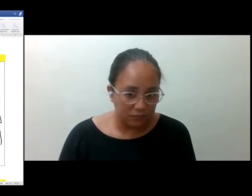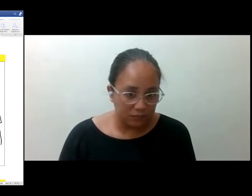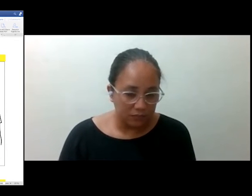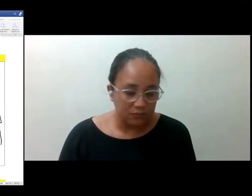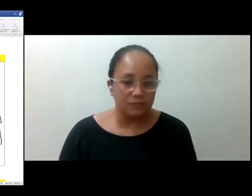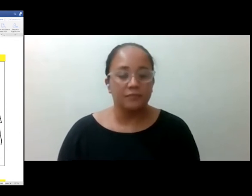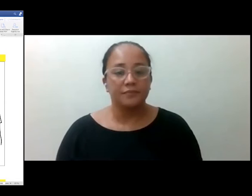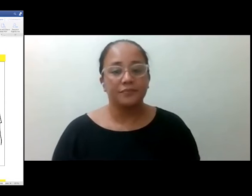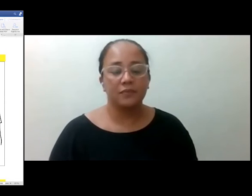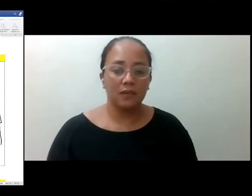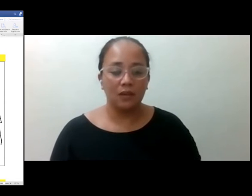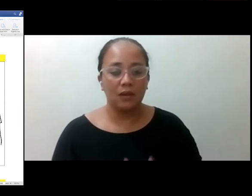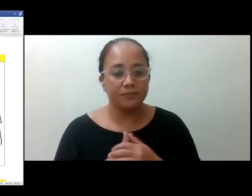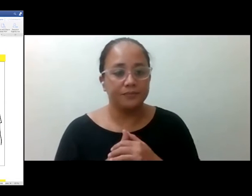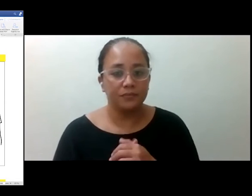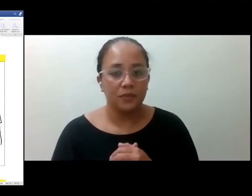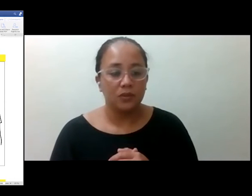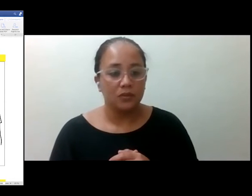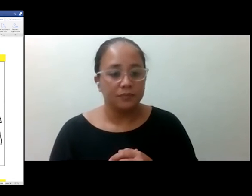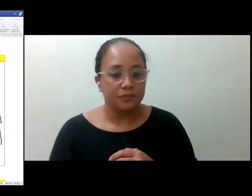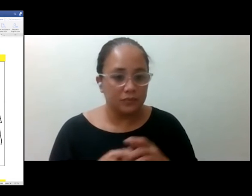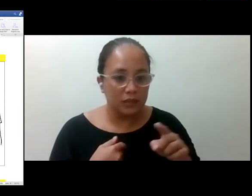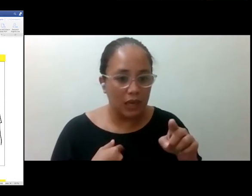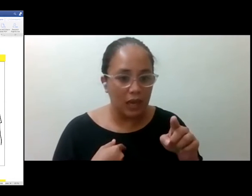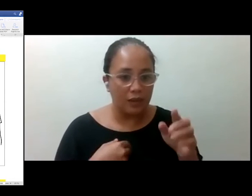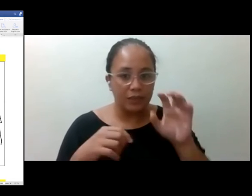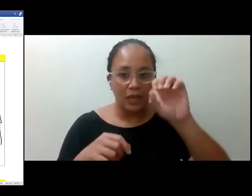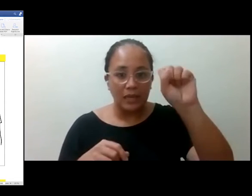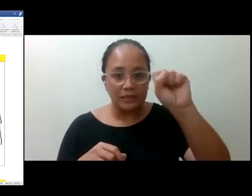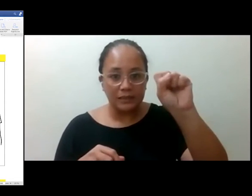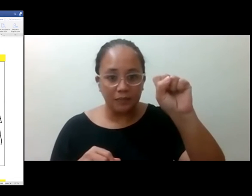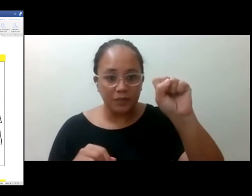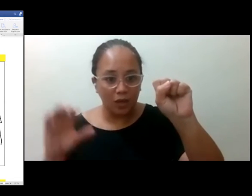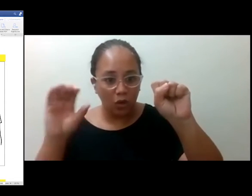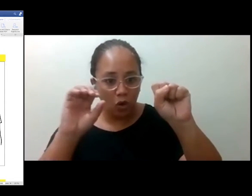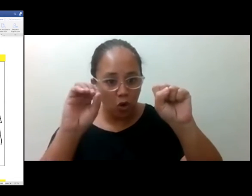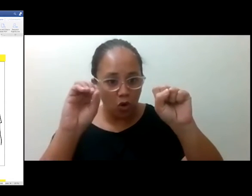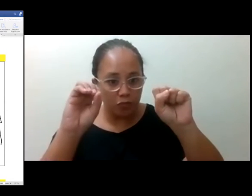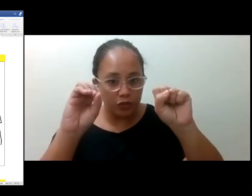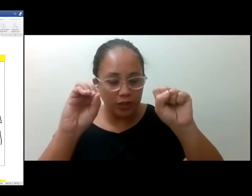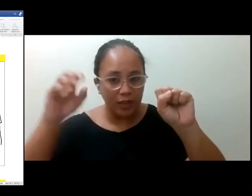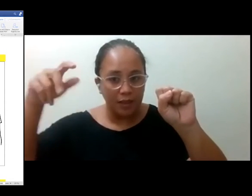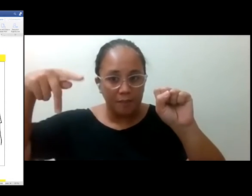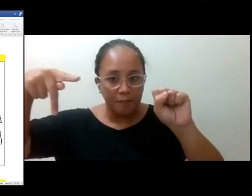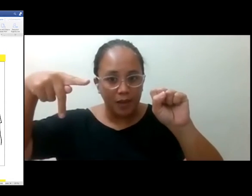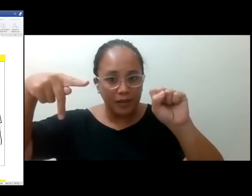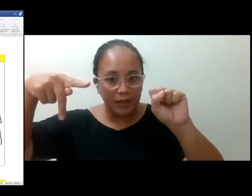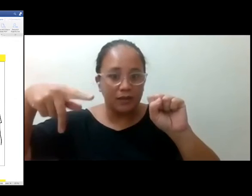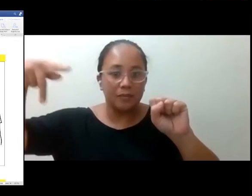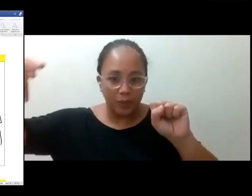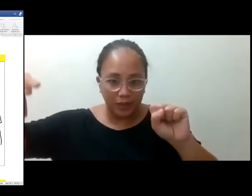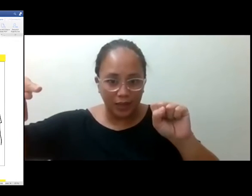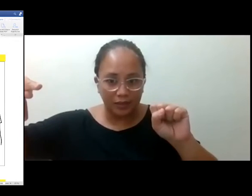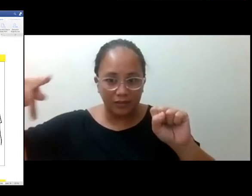Okay, so you have subject, object, predicate, predicate.